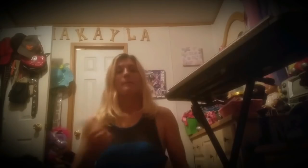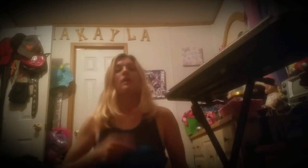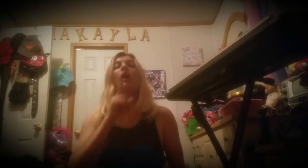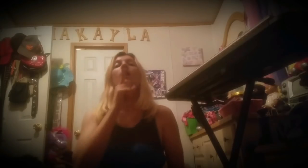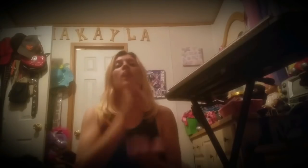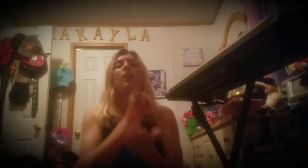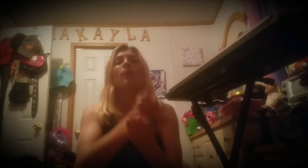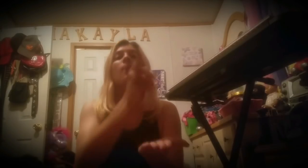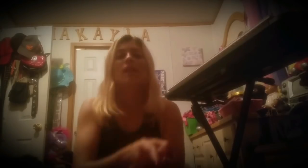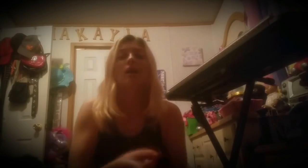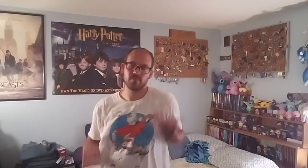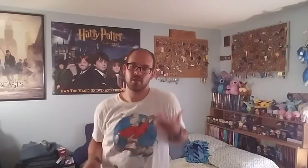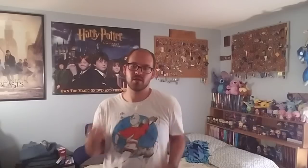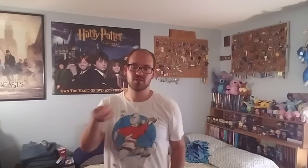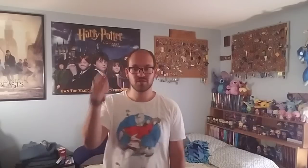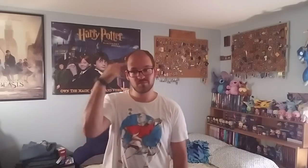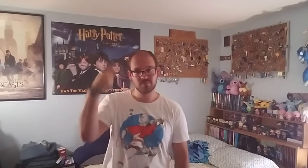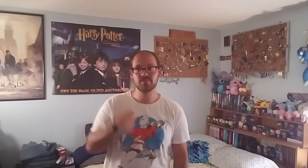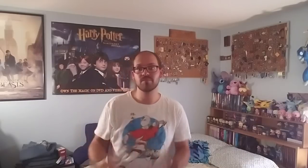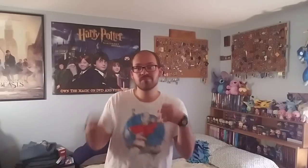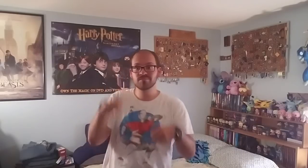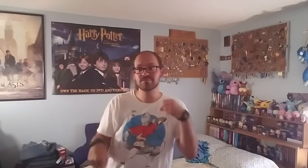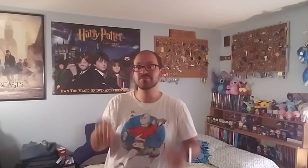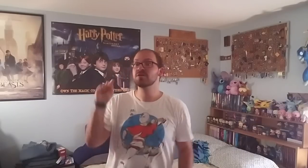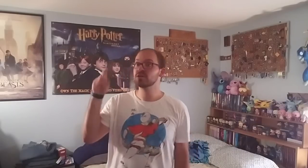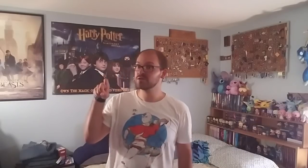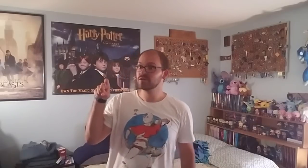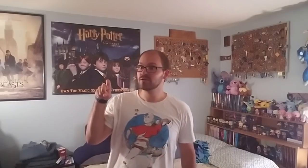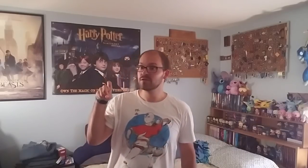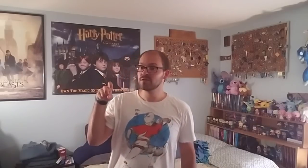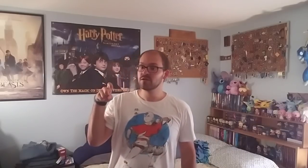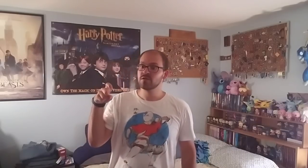Maybe I know you're the one. Maybe I'm thinking it's better if you